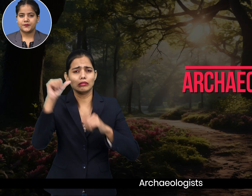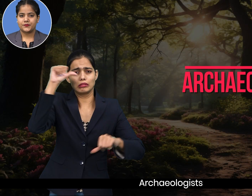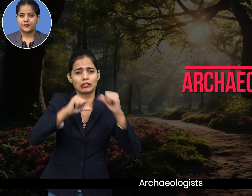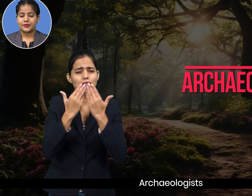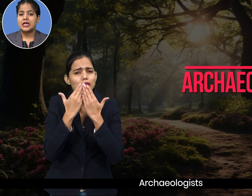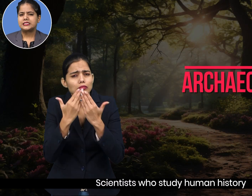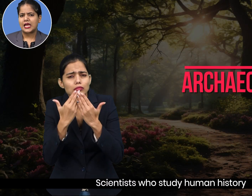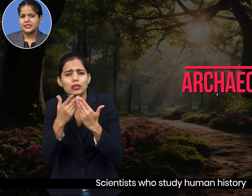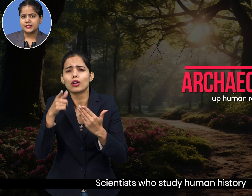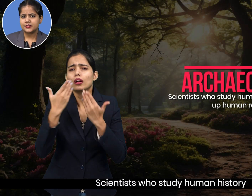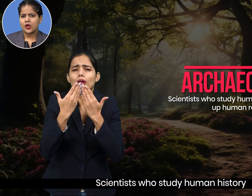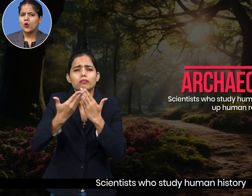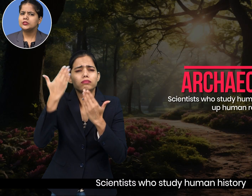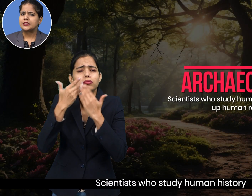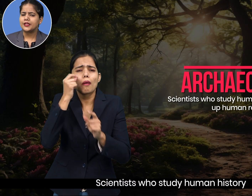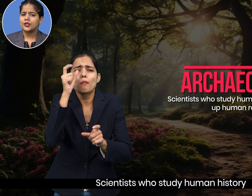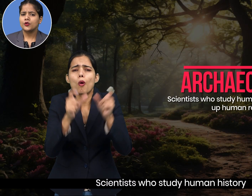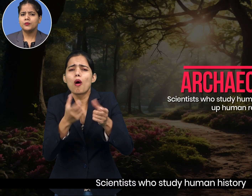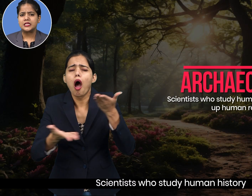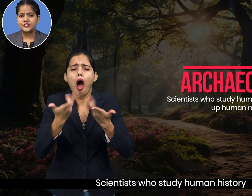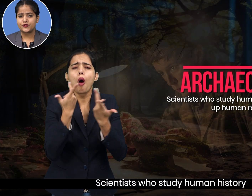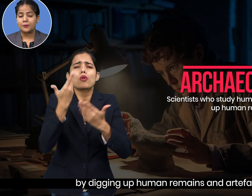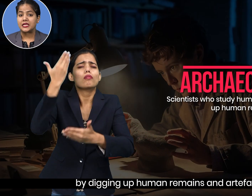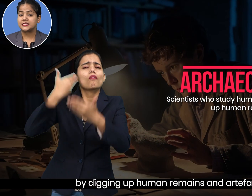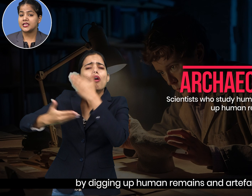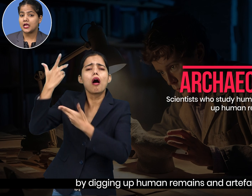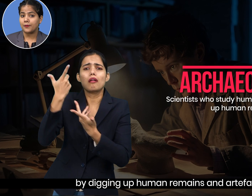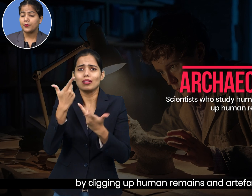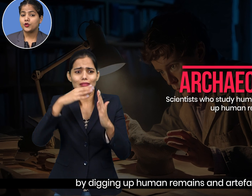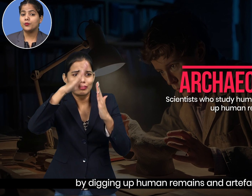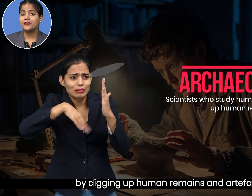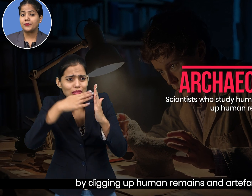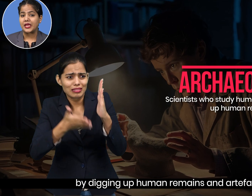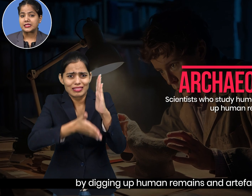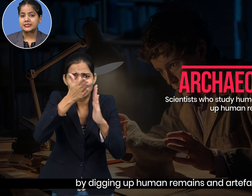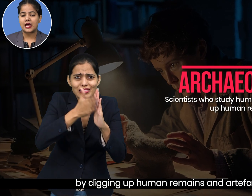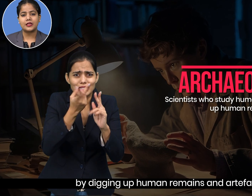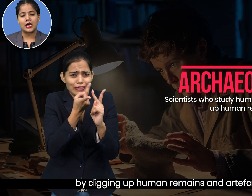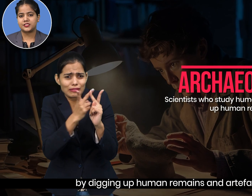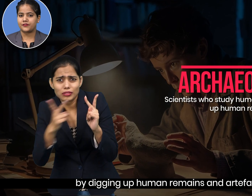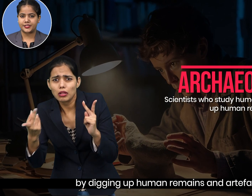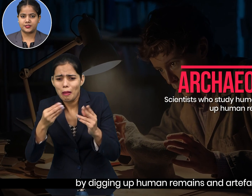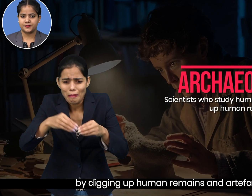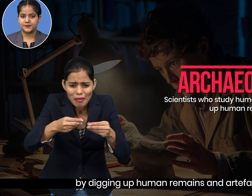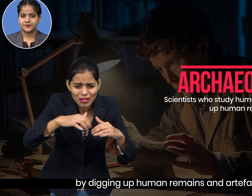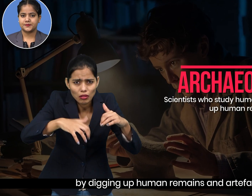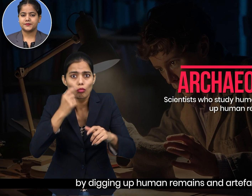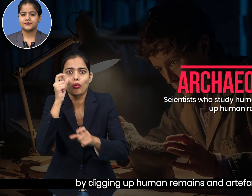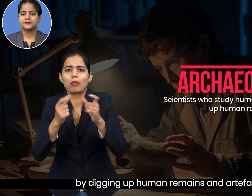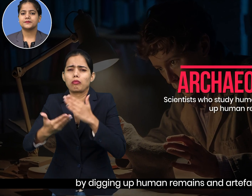Archaeologists. Scientists who study human history by digging up human remains and artifacts.